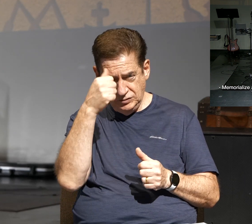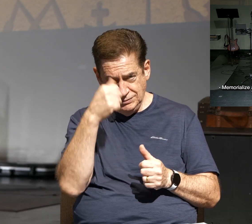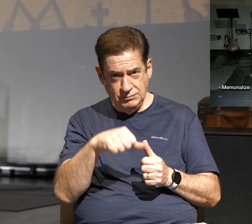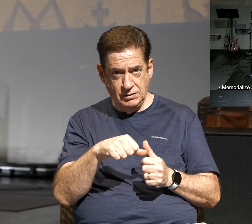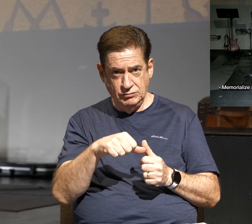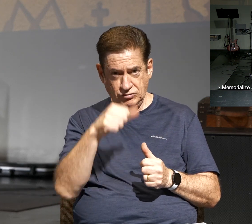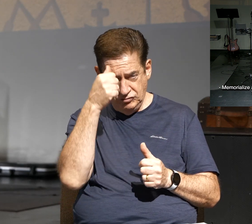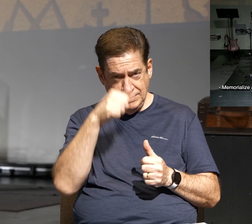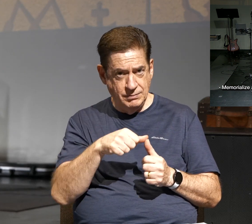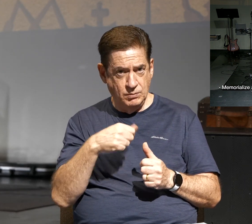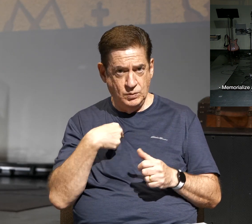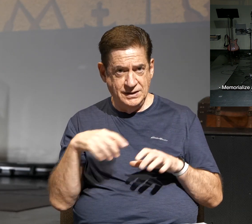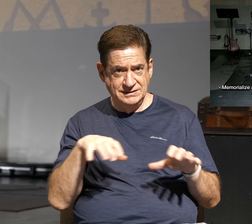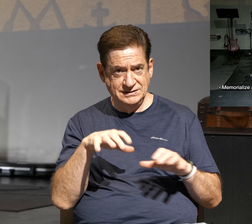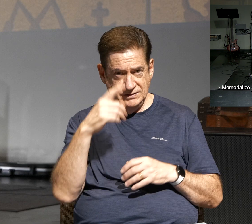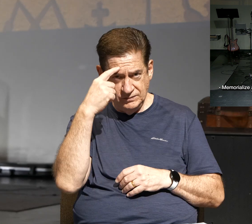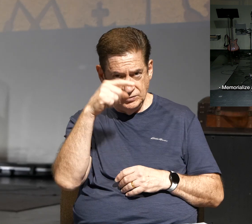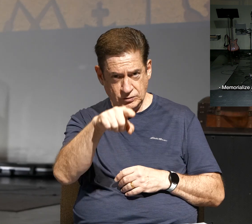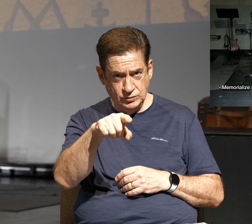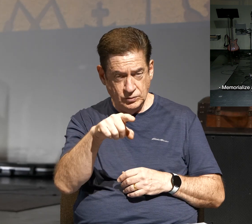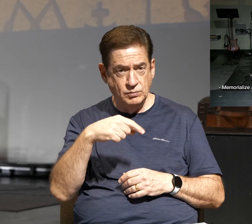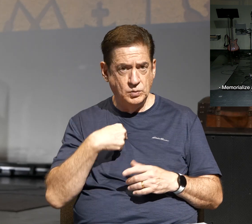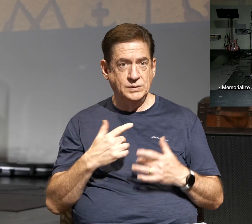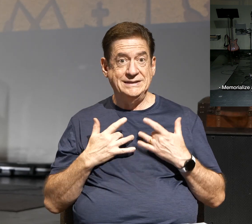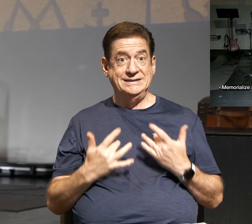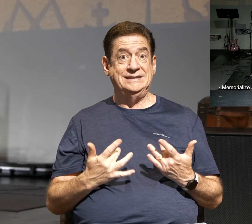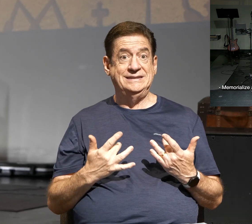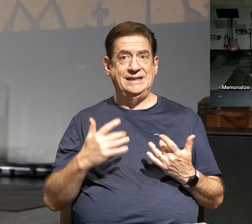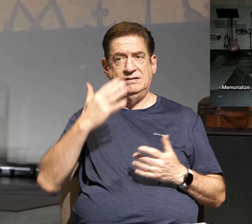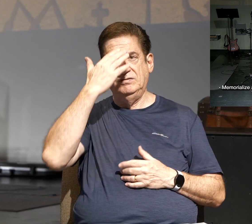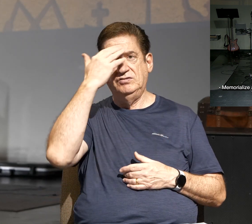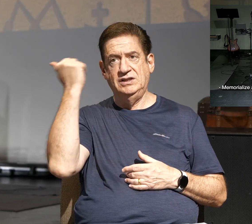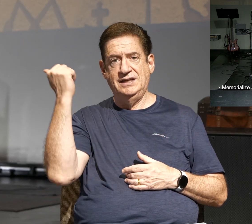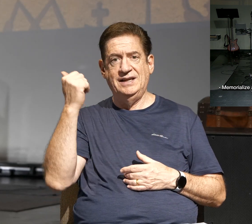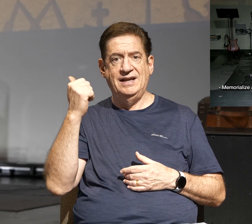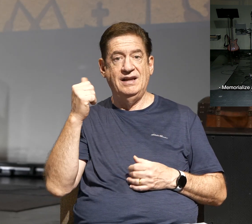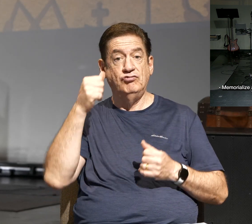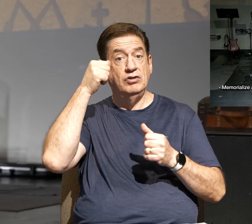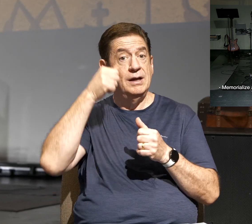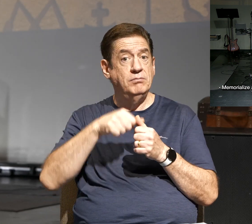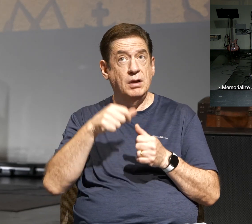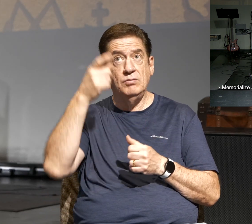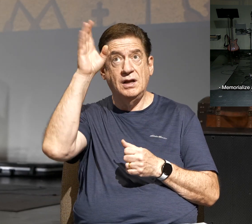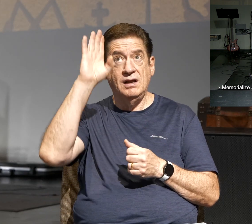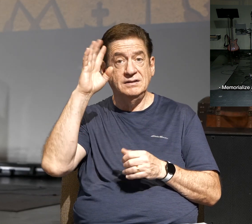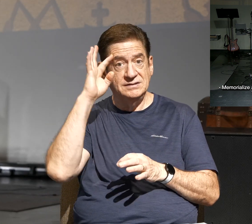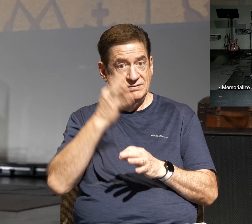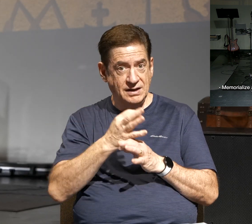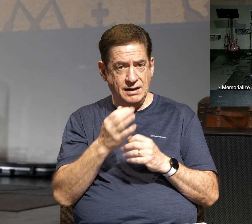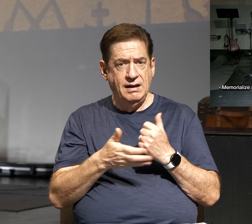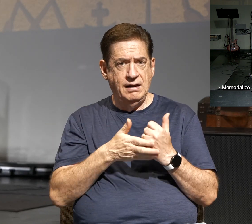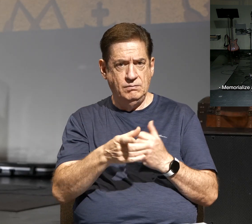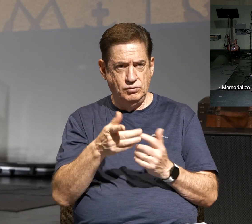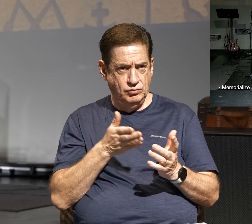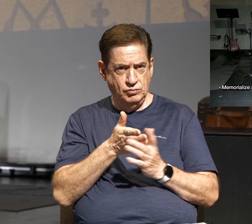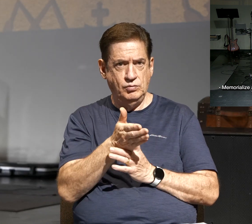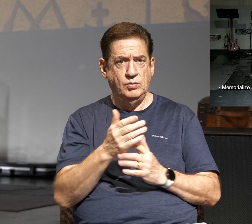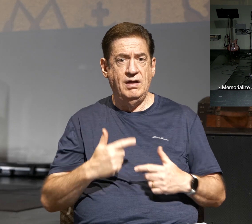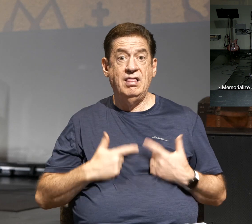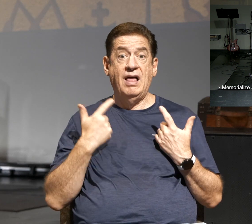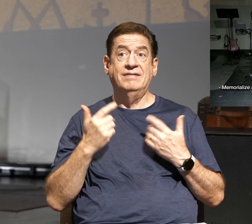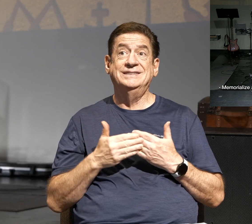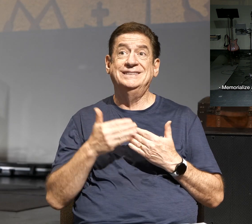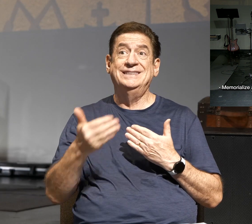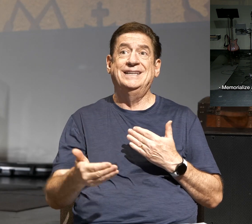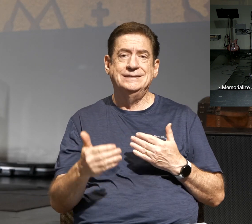remember what I've done for you. Because we tend to forget. In remembering God's faithfulness, it will help you to get through life's next